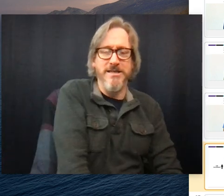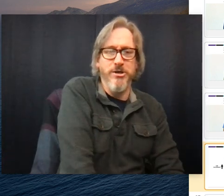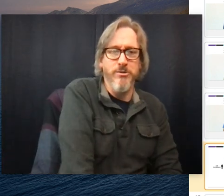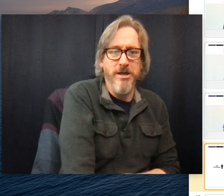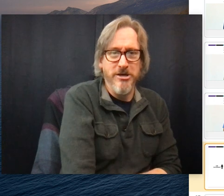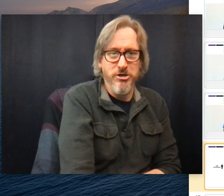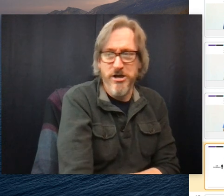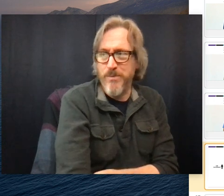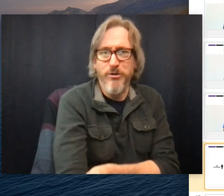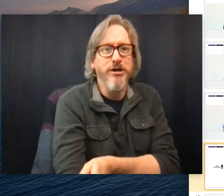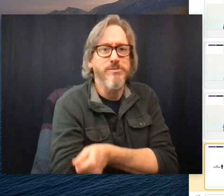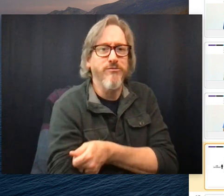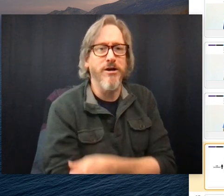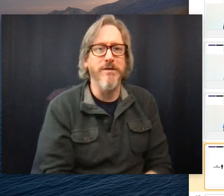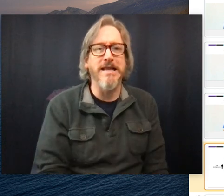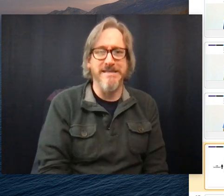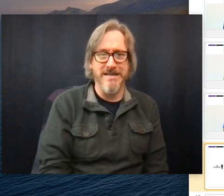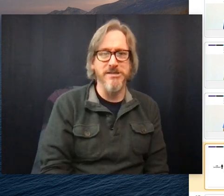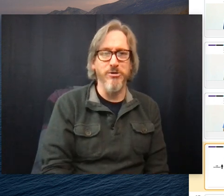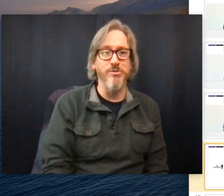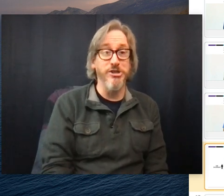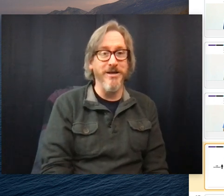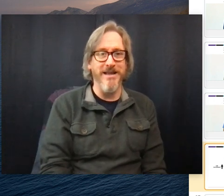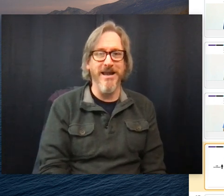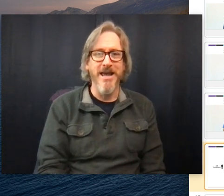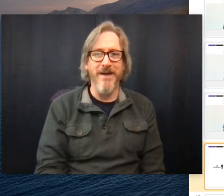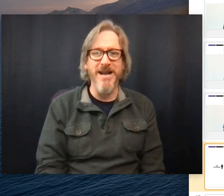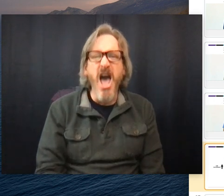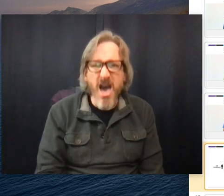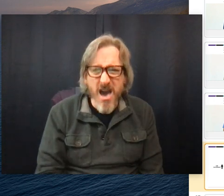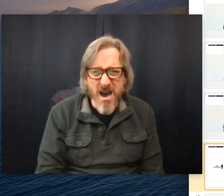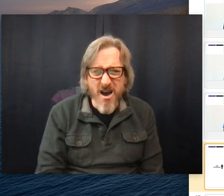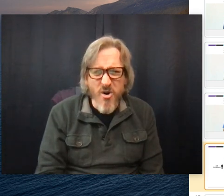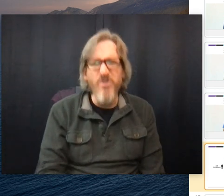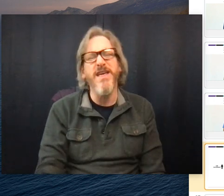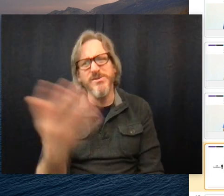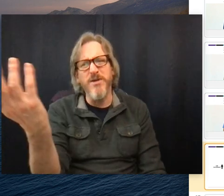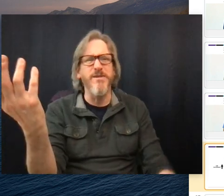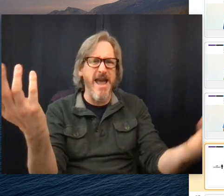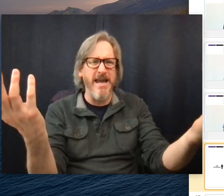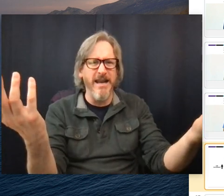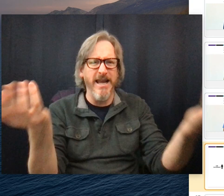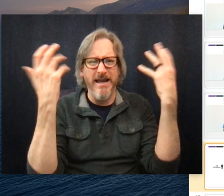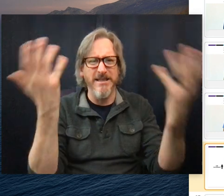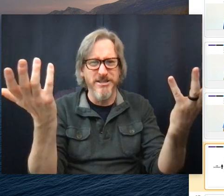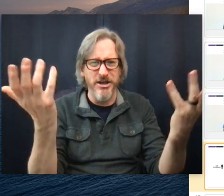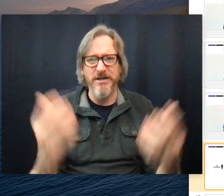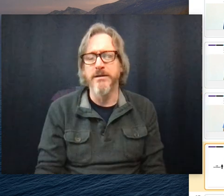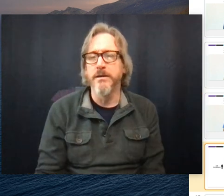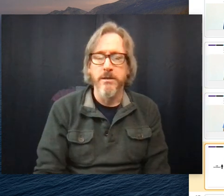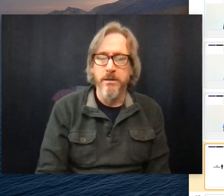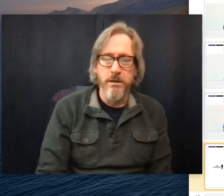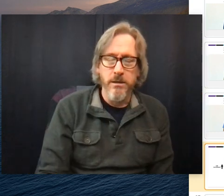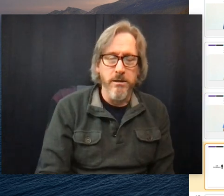embarrassed to tell you that it took a couple years before I realized the textbook was doing that. I went, oh, that's why Renee and Lee.